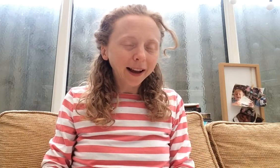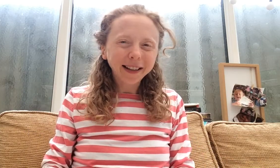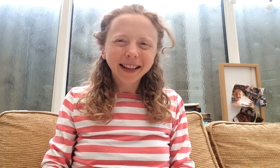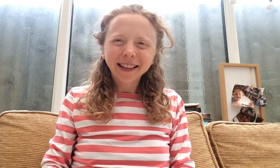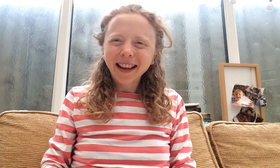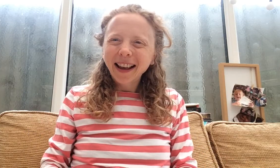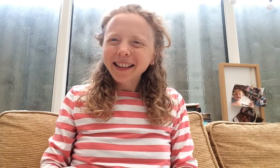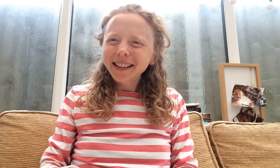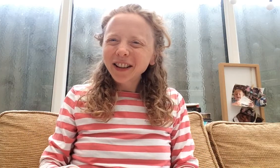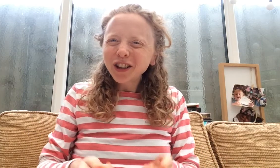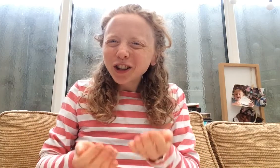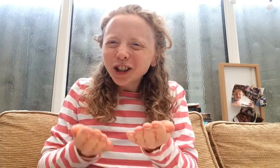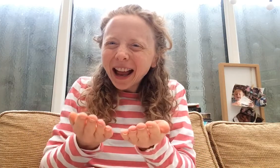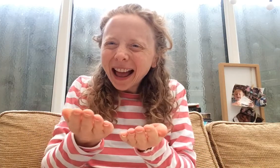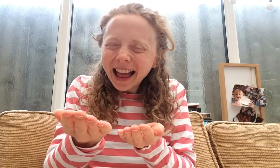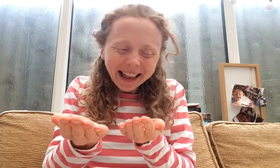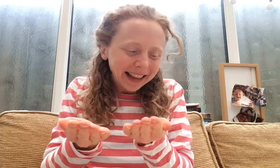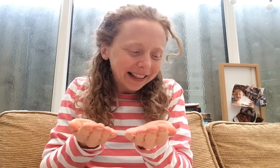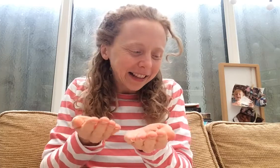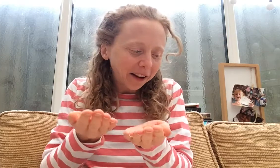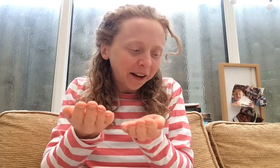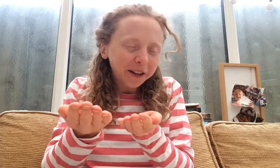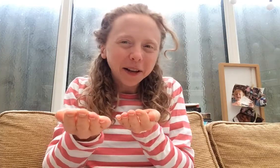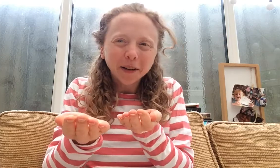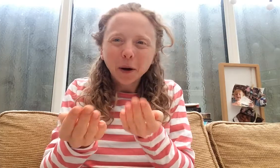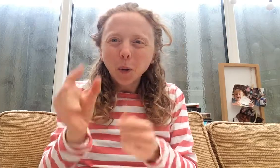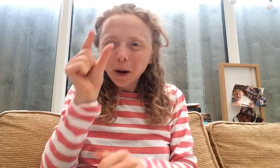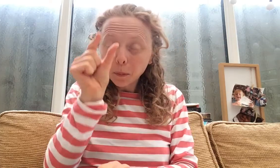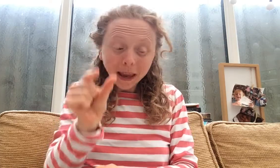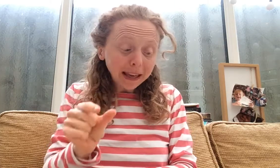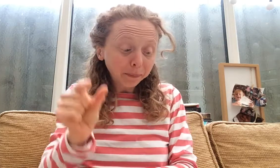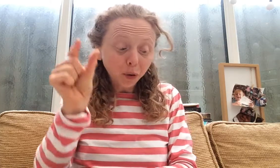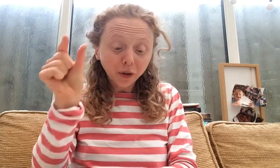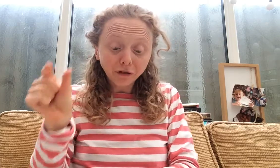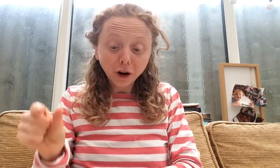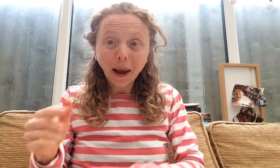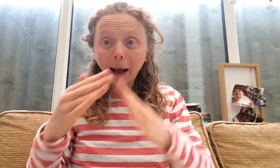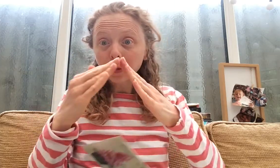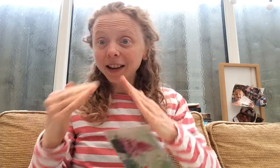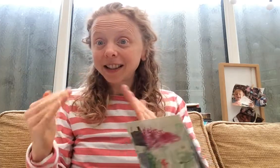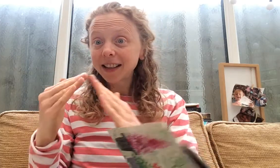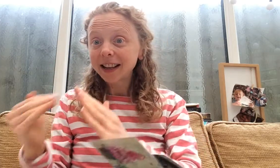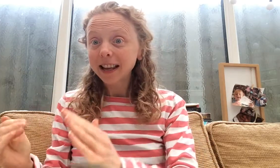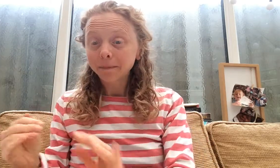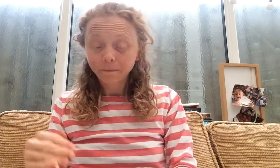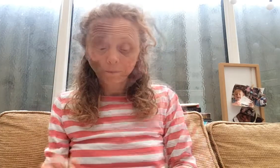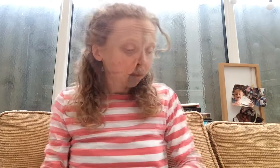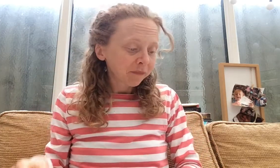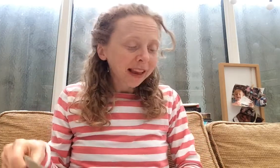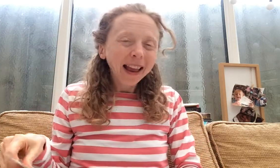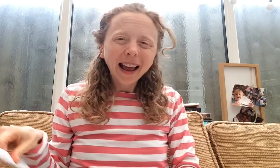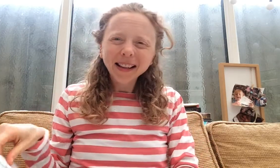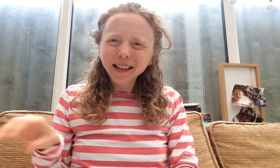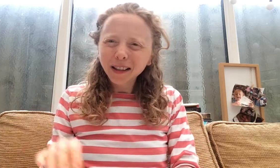decided to share his garden with people throughout the city. And